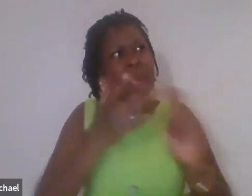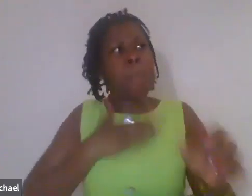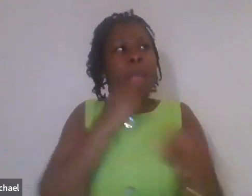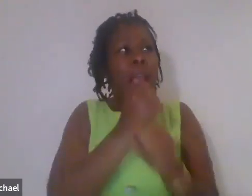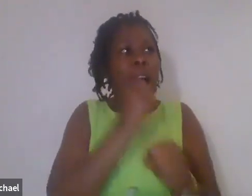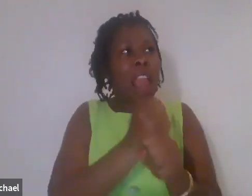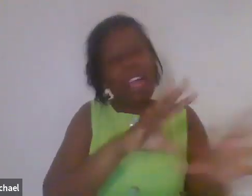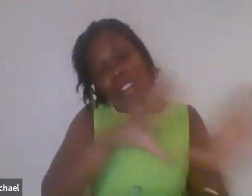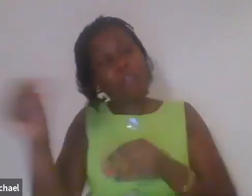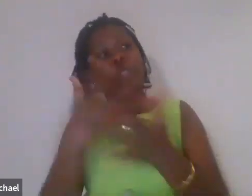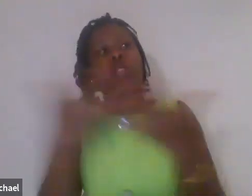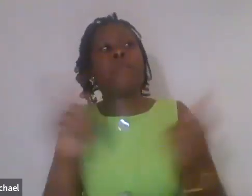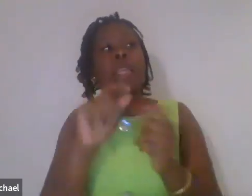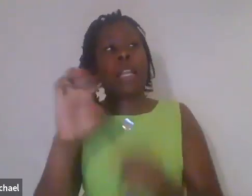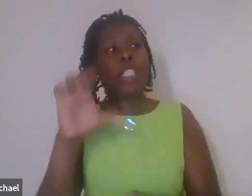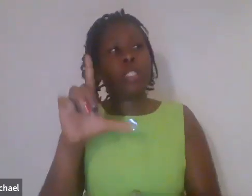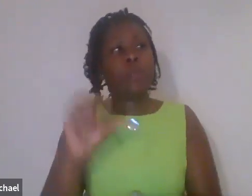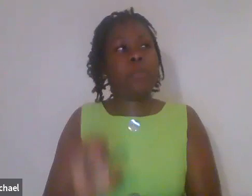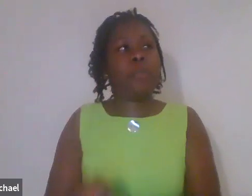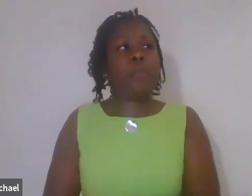challenge my is car and move motivates me something else. to do something